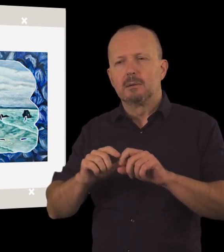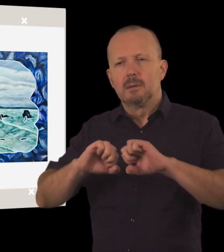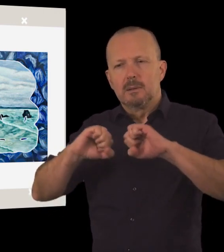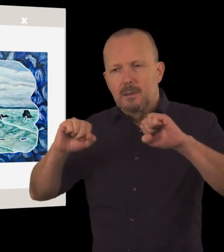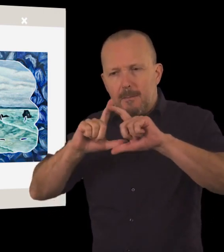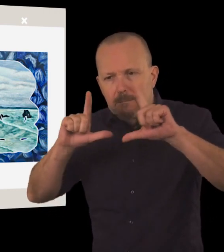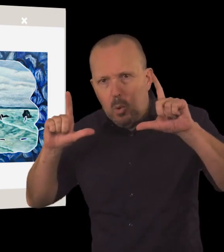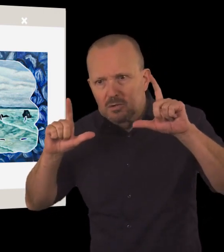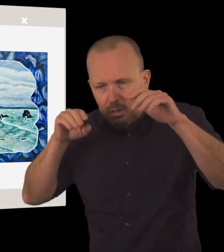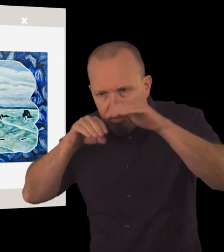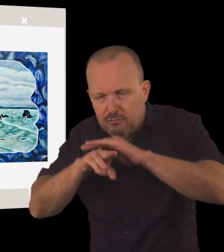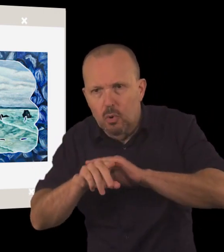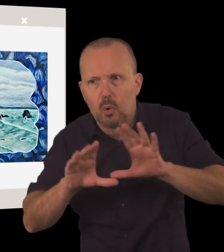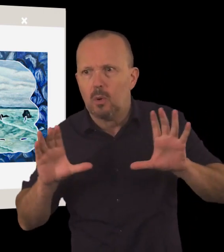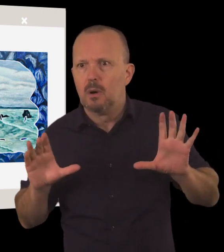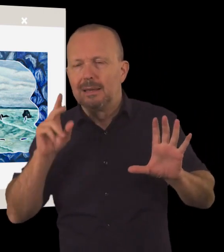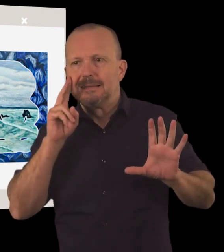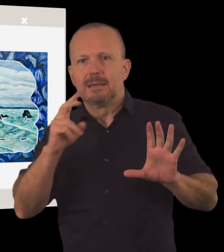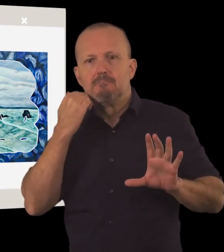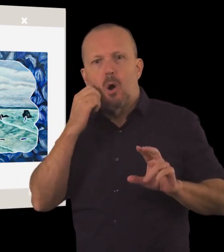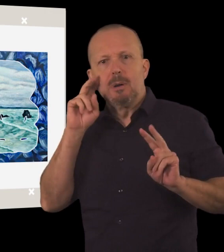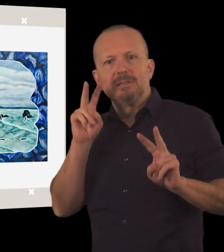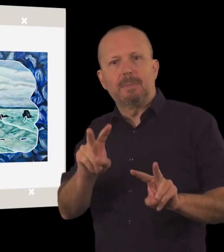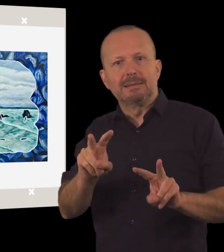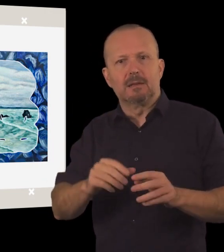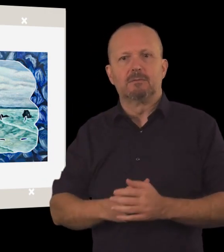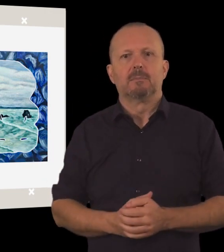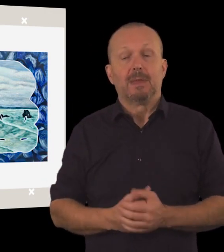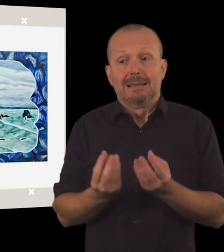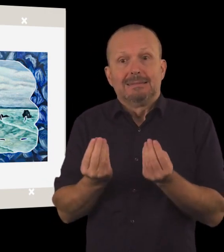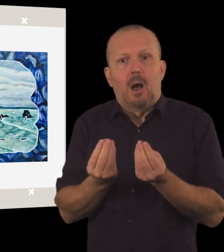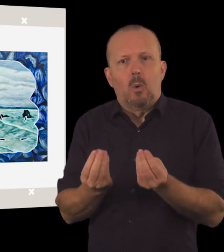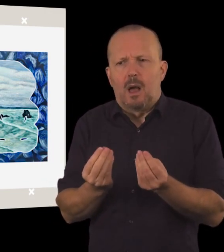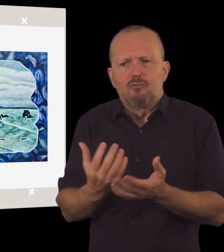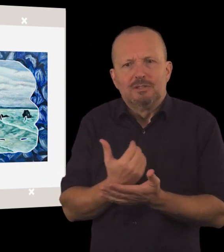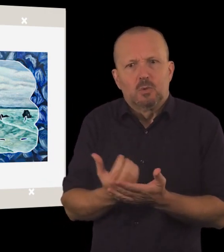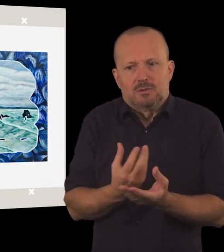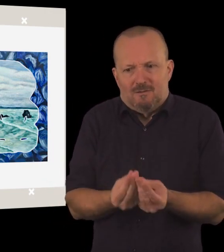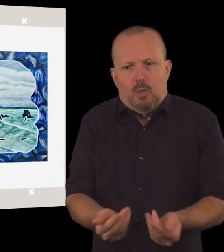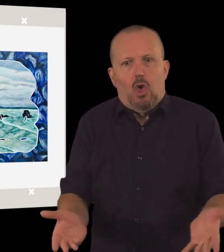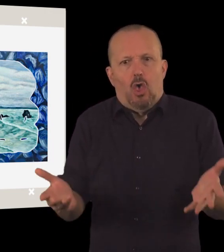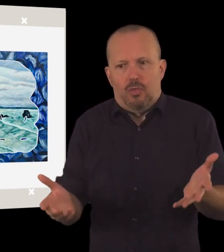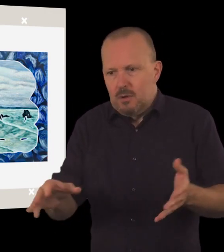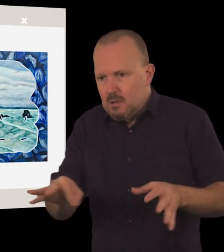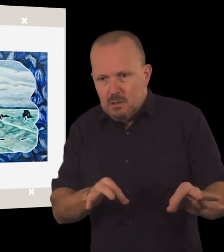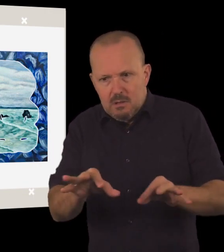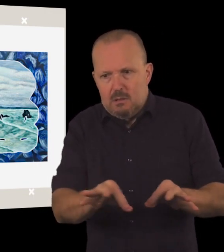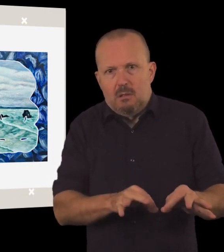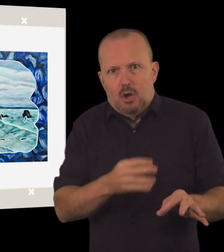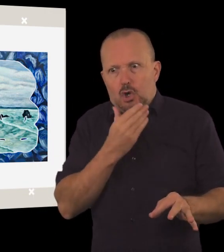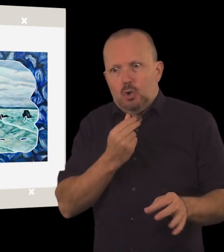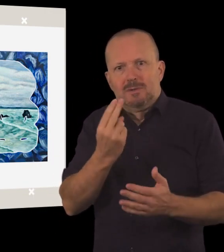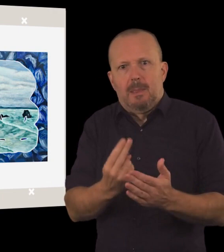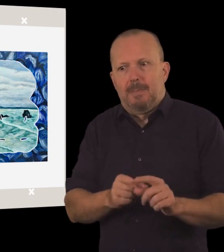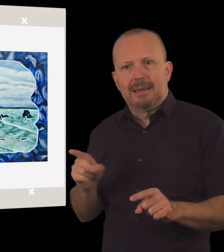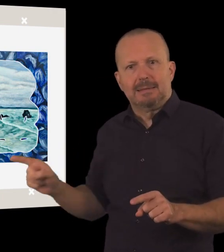ao Māori view of our landscapes. Taonga and resources from the earth that I used in